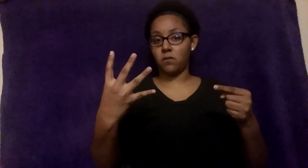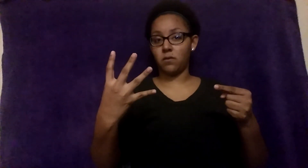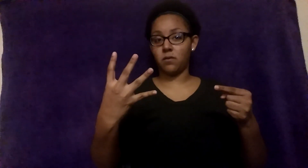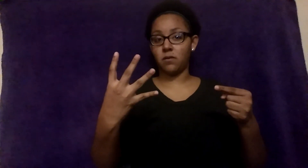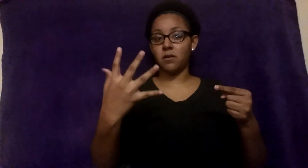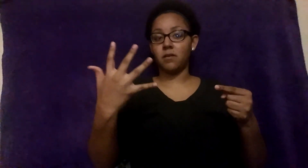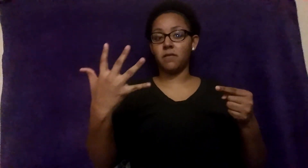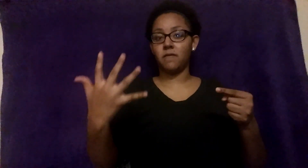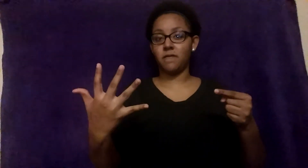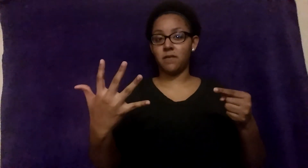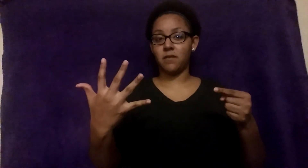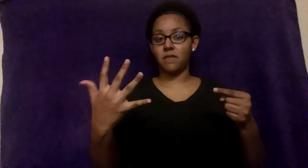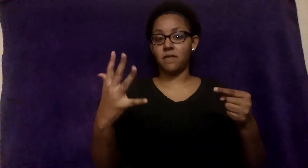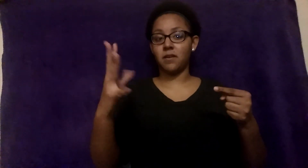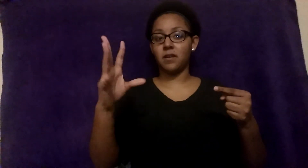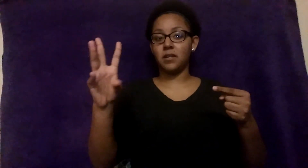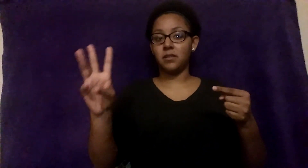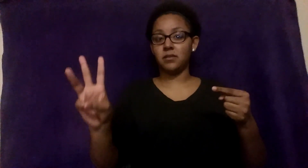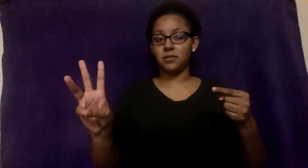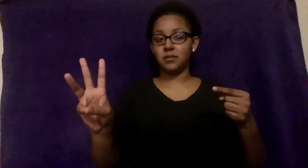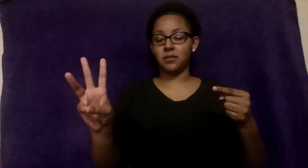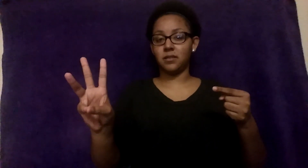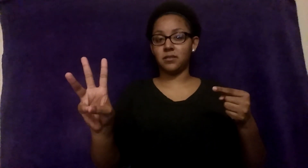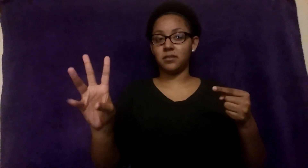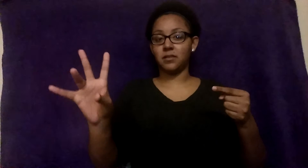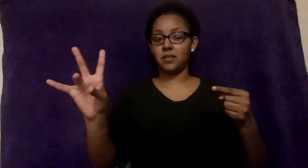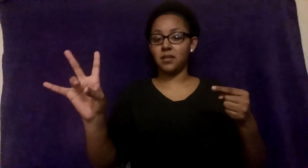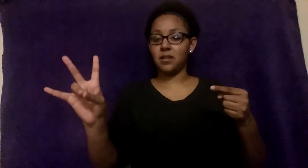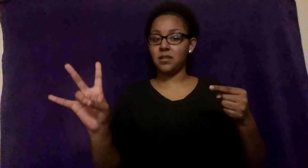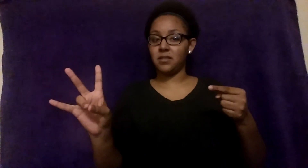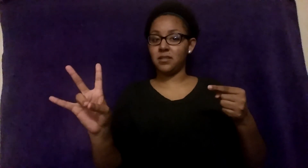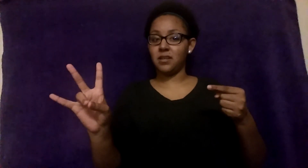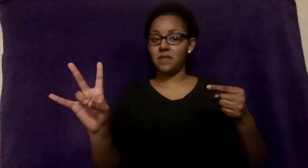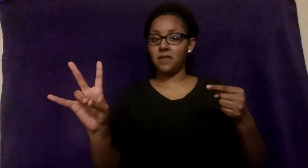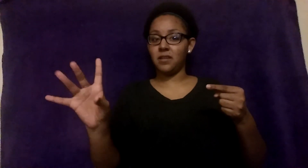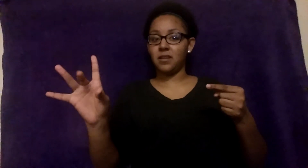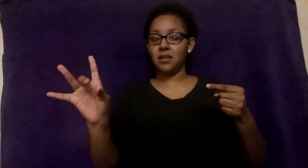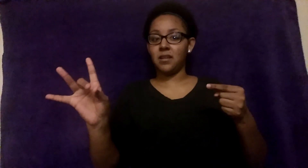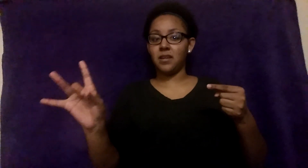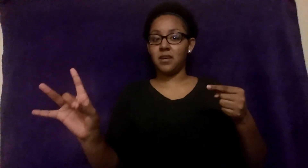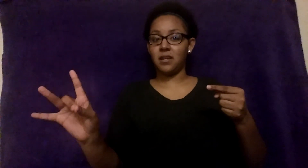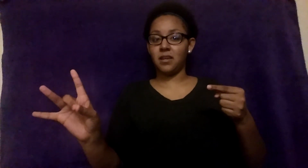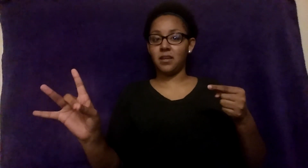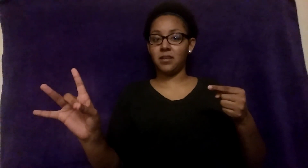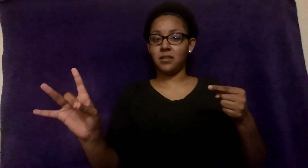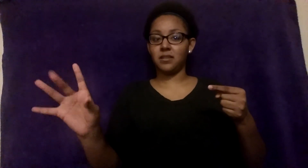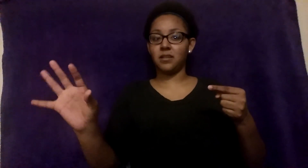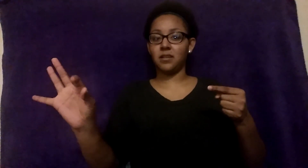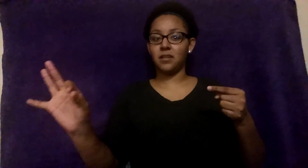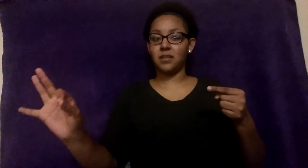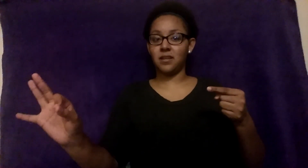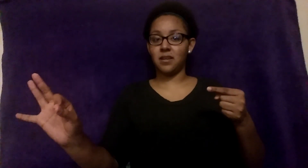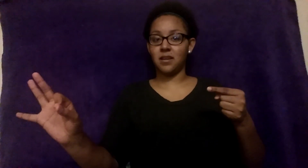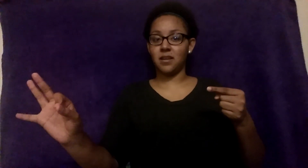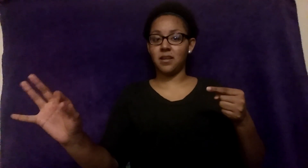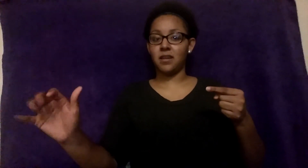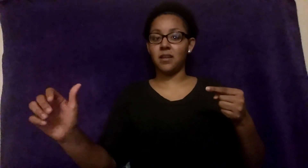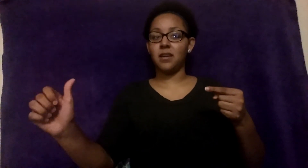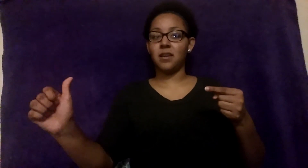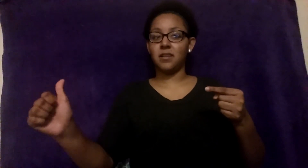4, 5, 6, 7, 8, 9,